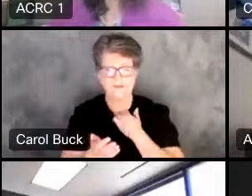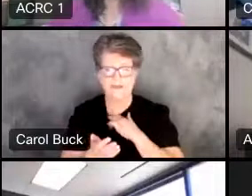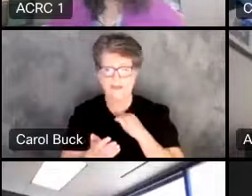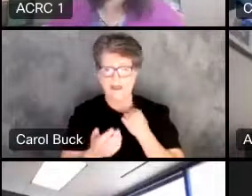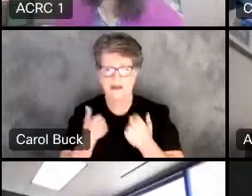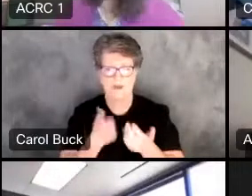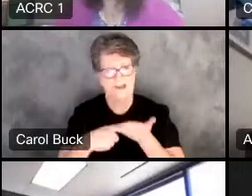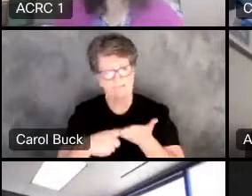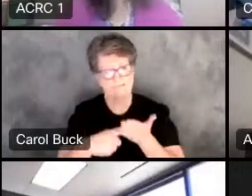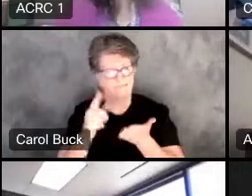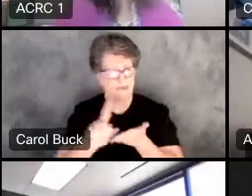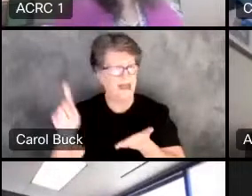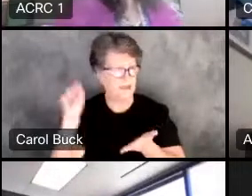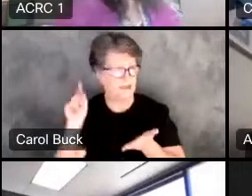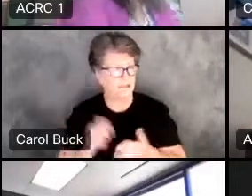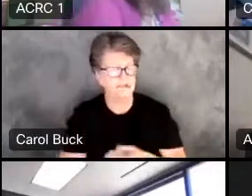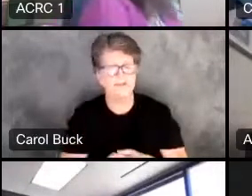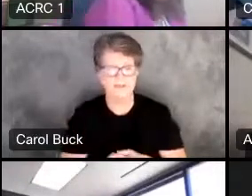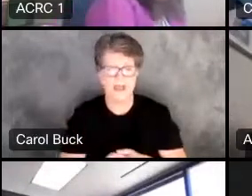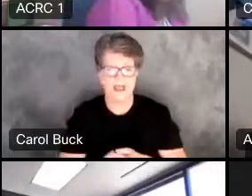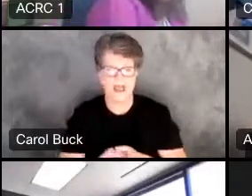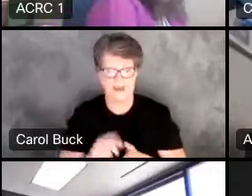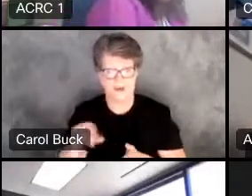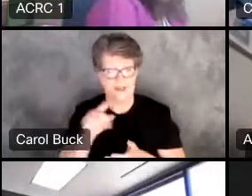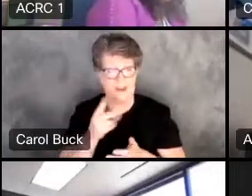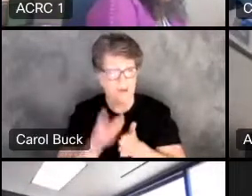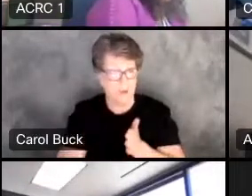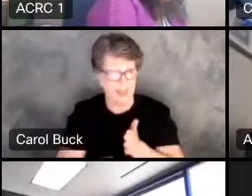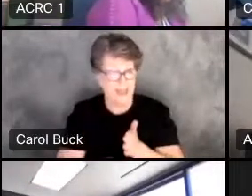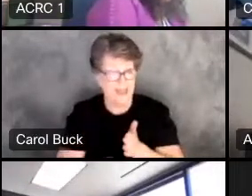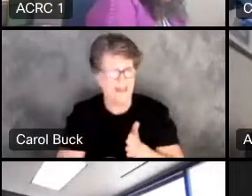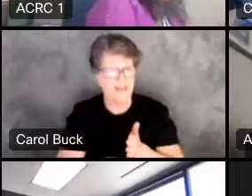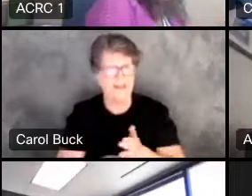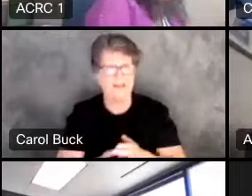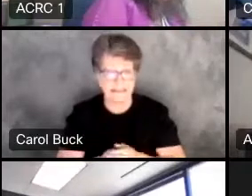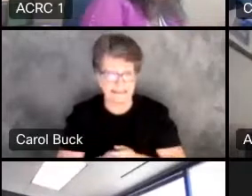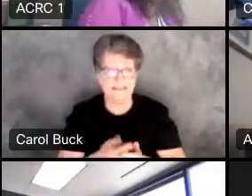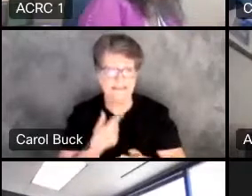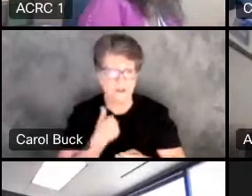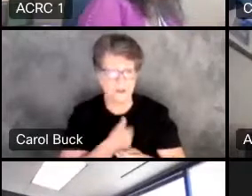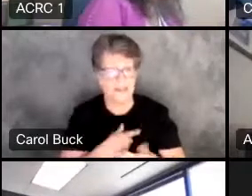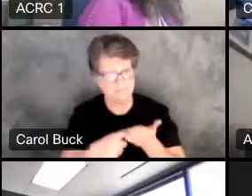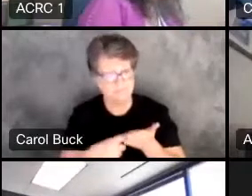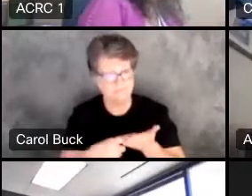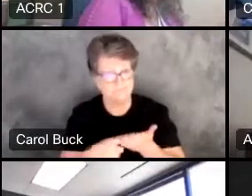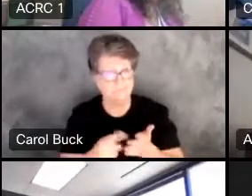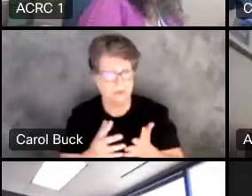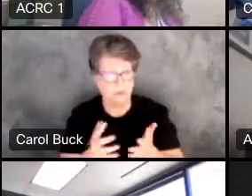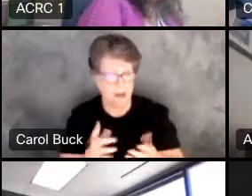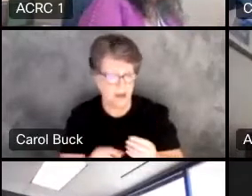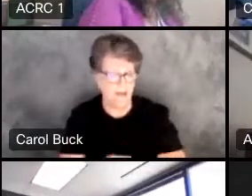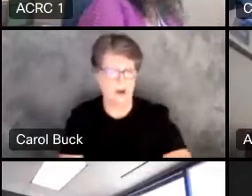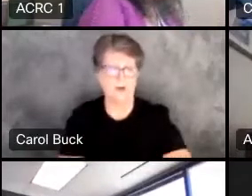last week and with them going away, and we talked a lot